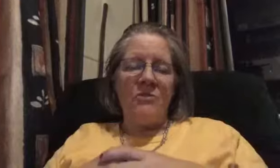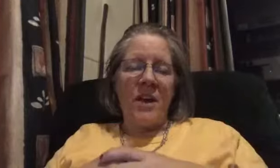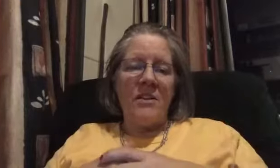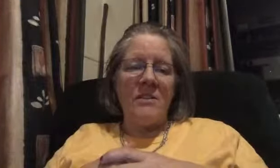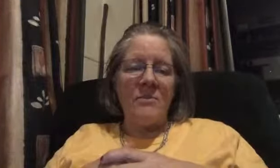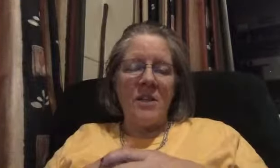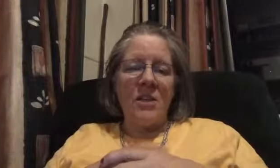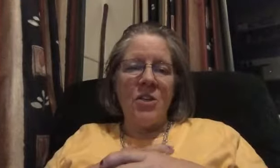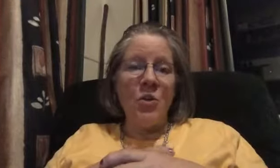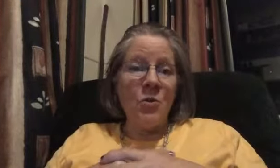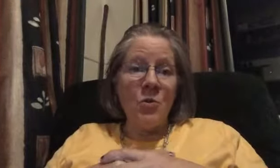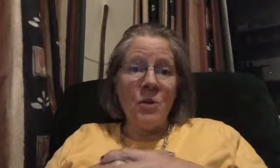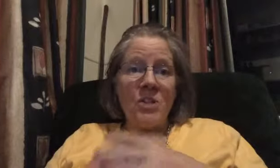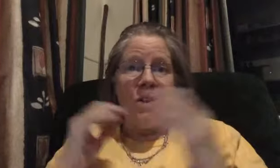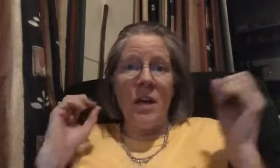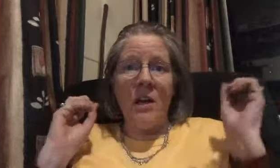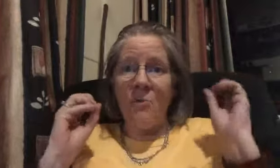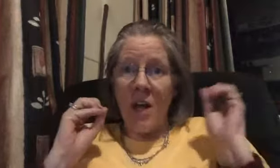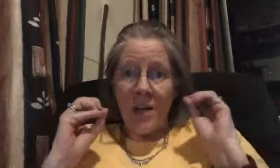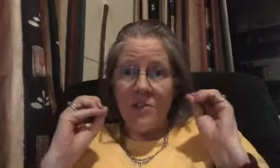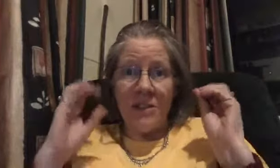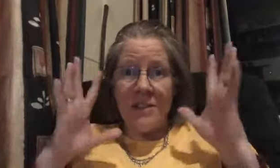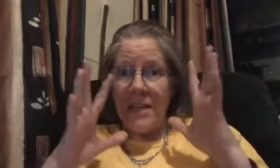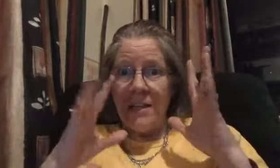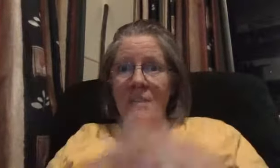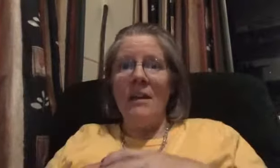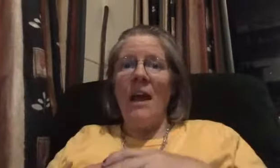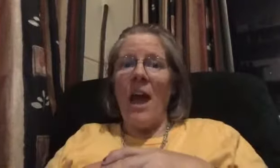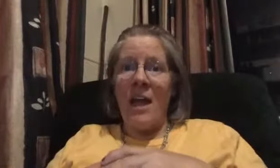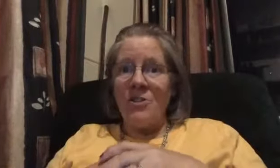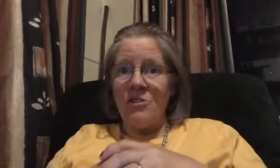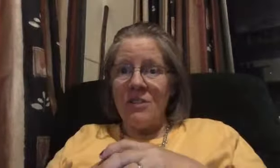find something that you enjoy, and what I enjoy is singing, as you could see.